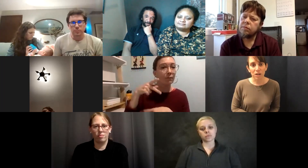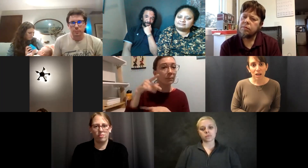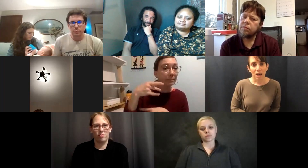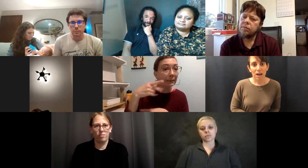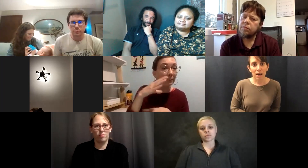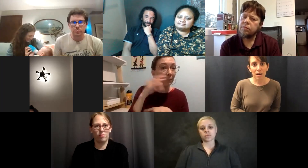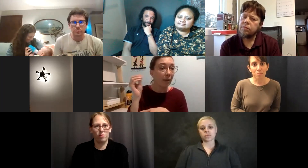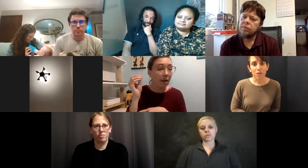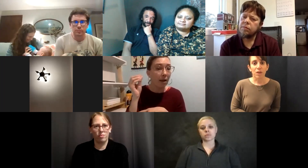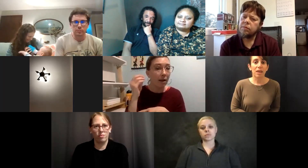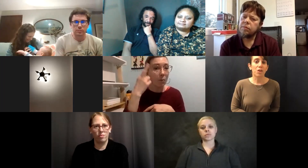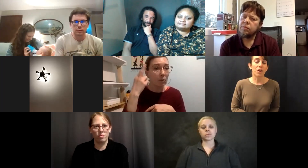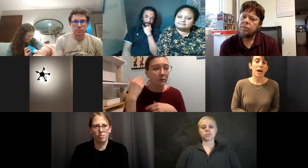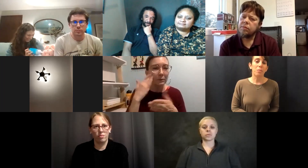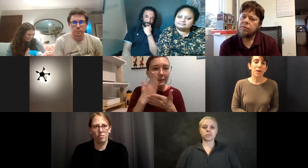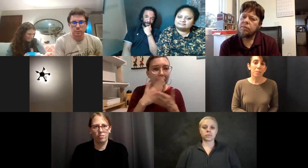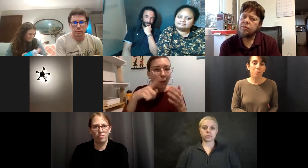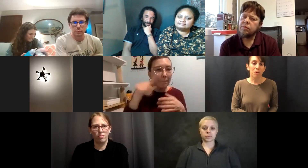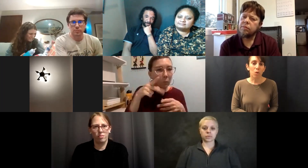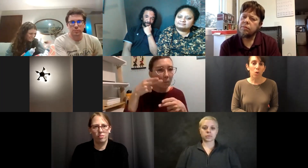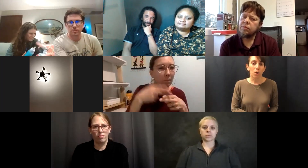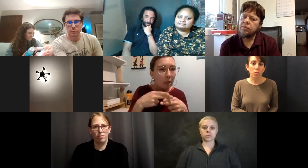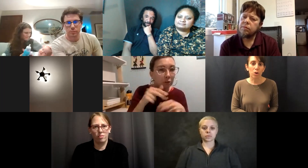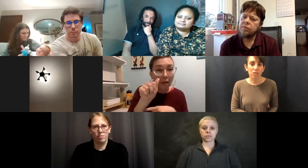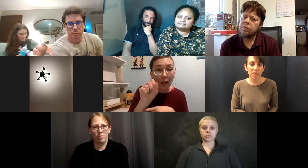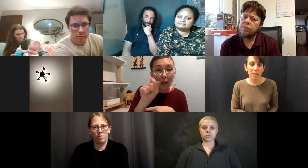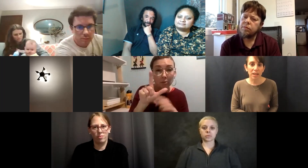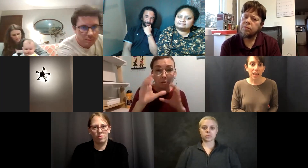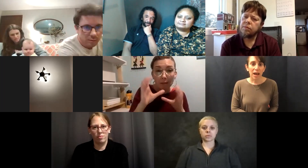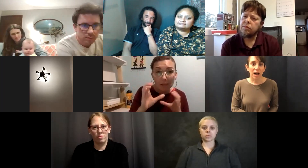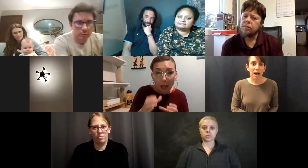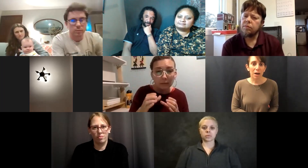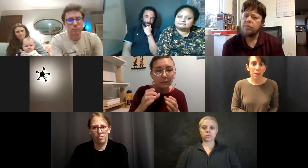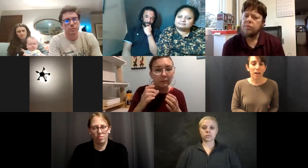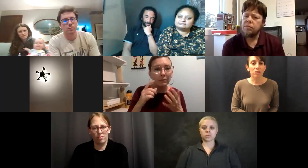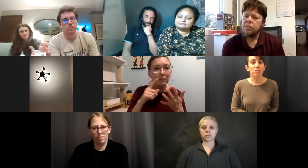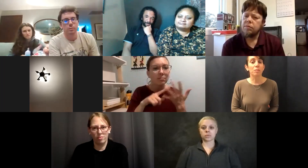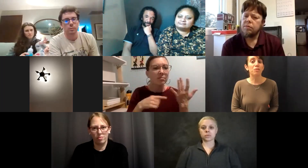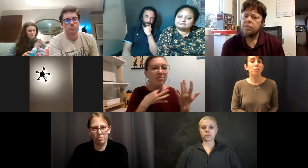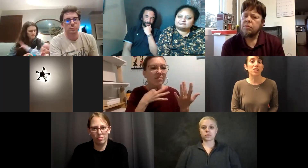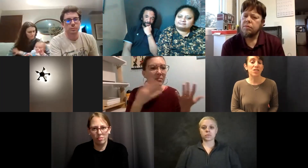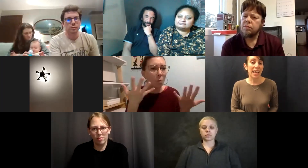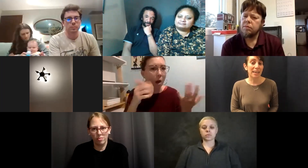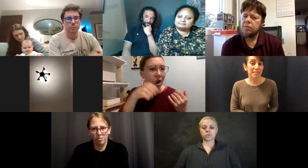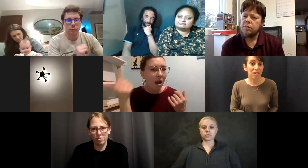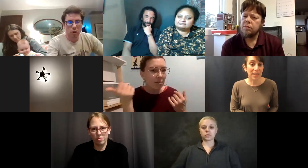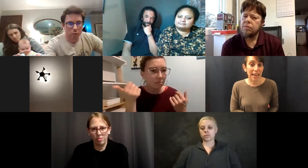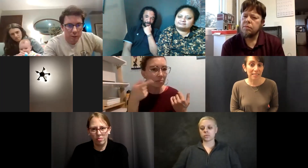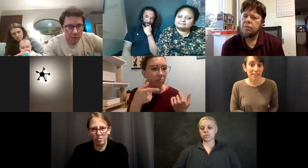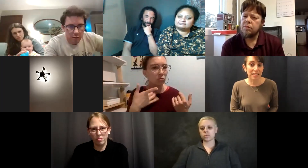about, either about PIP or Rosen? Some of you mentioned the